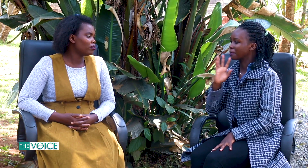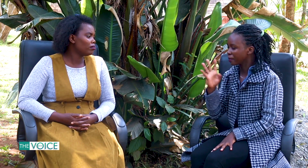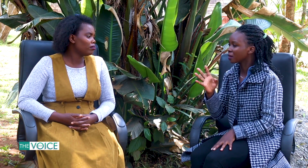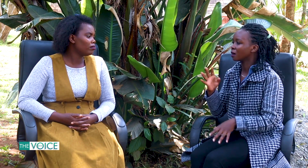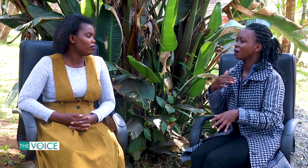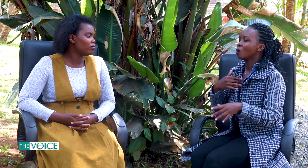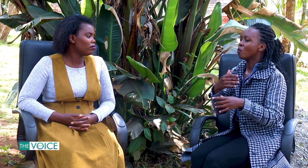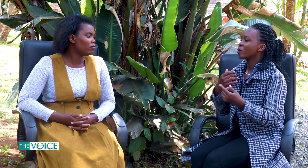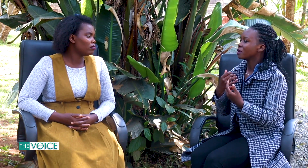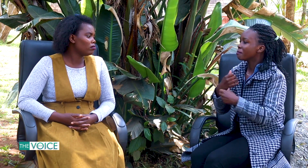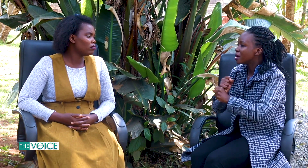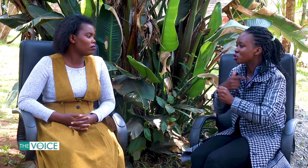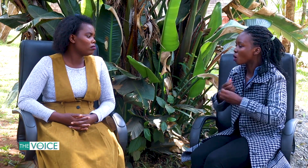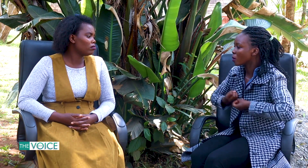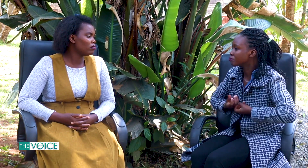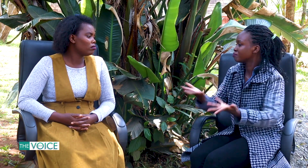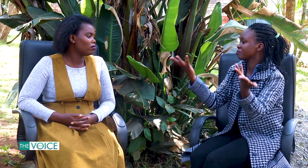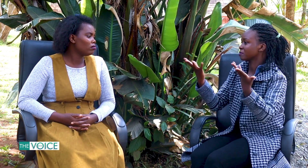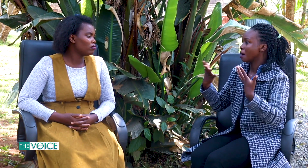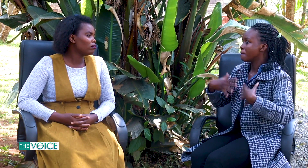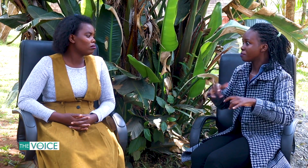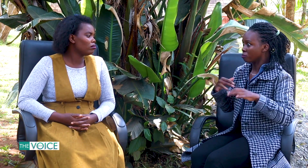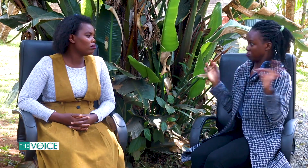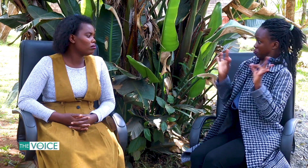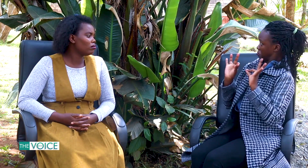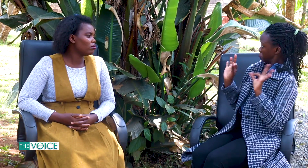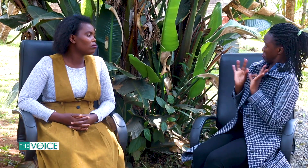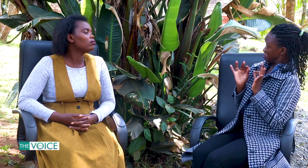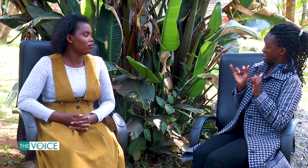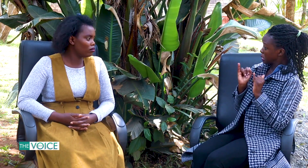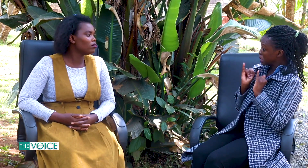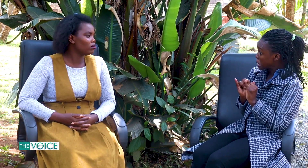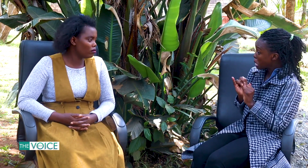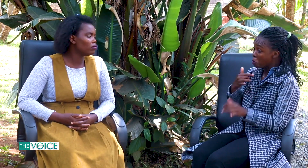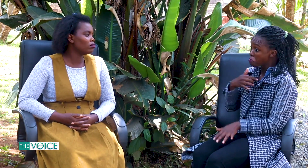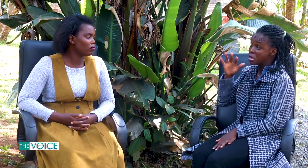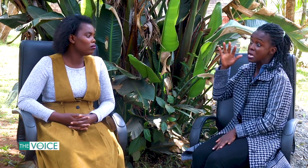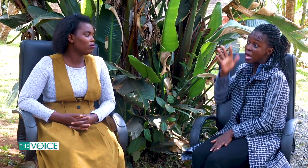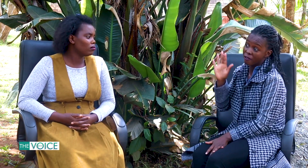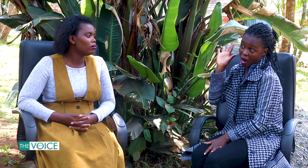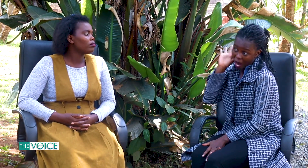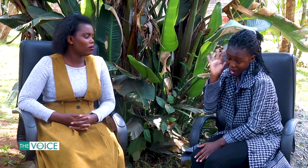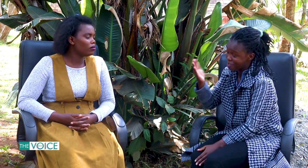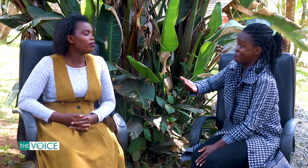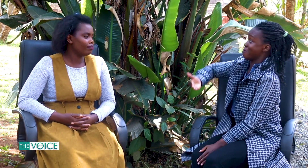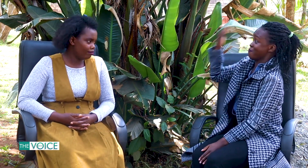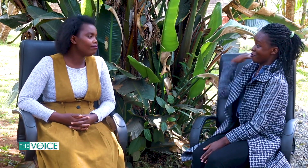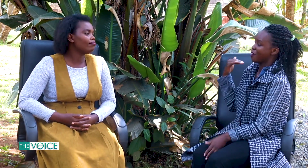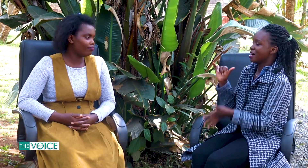the biggest challenge that we have is awareness, lack of awareness. So in whatever